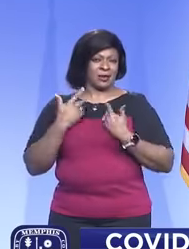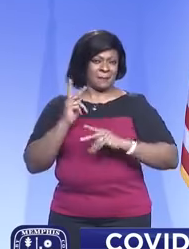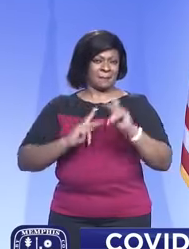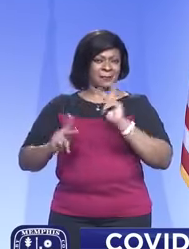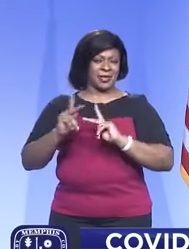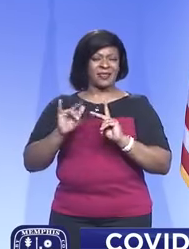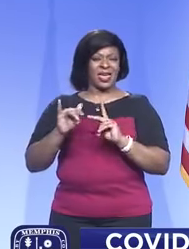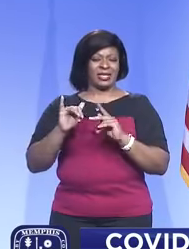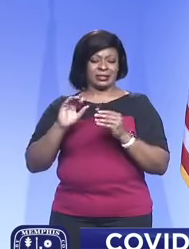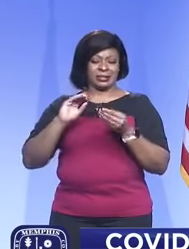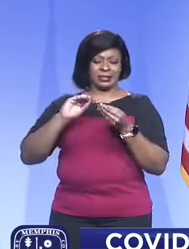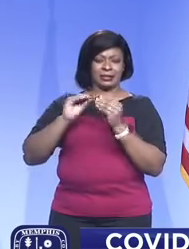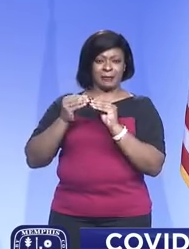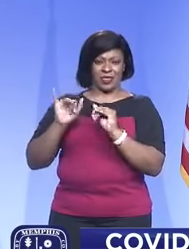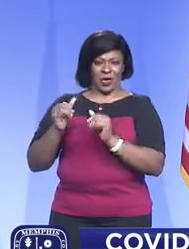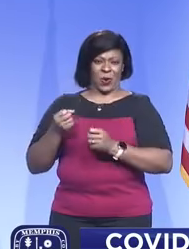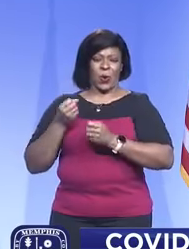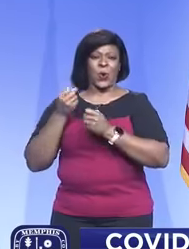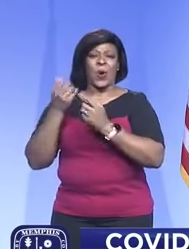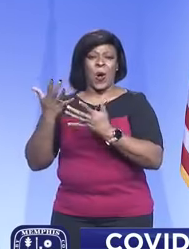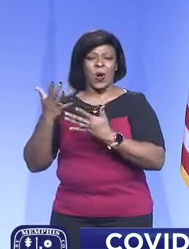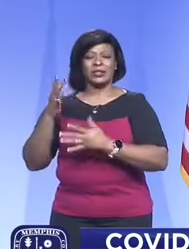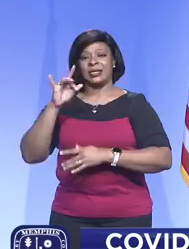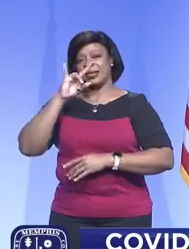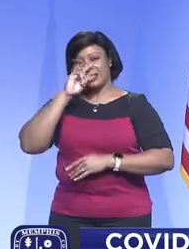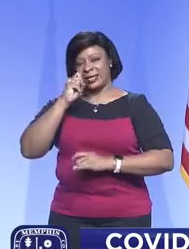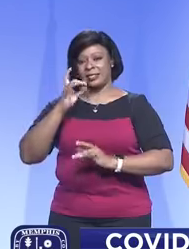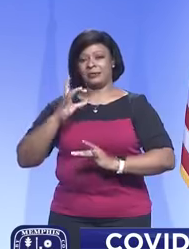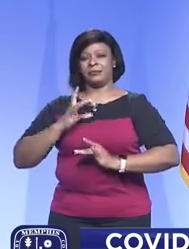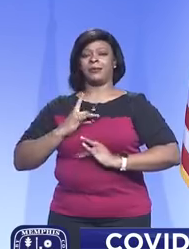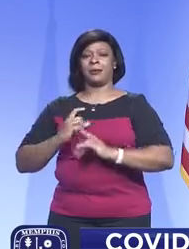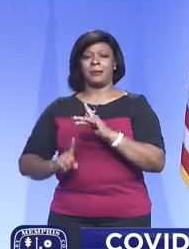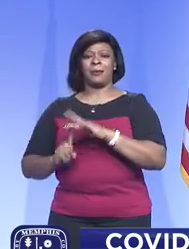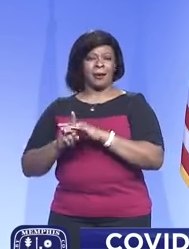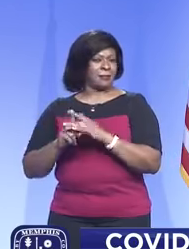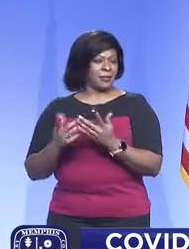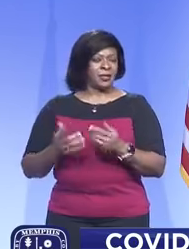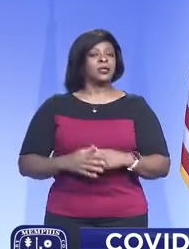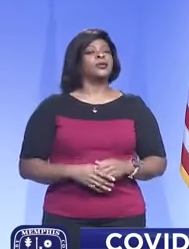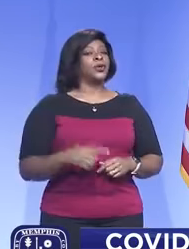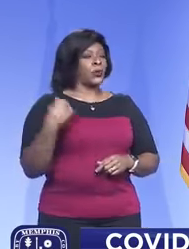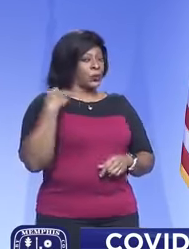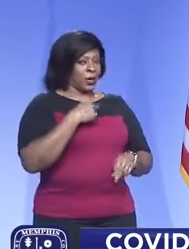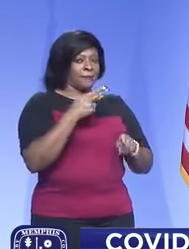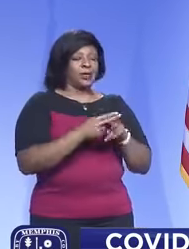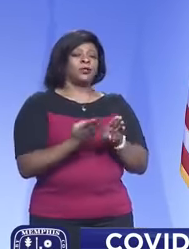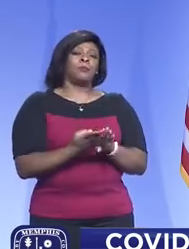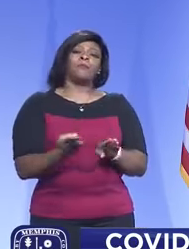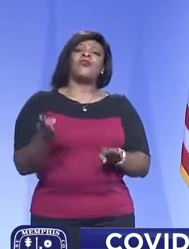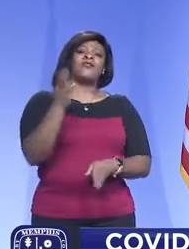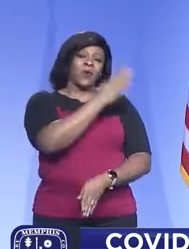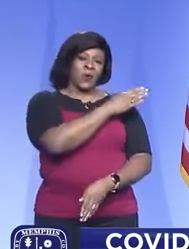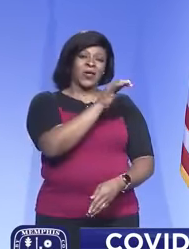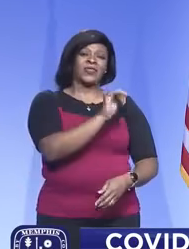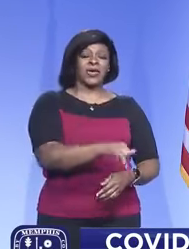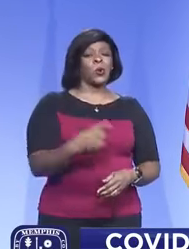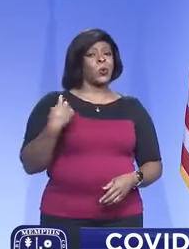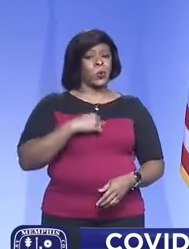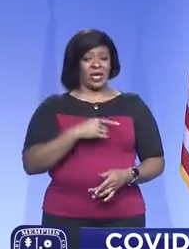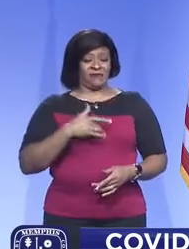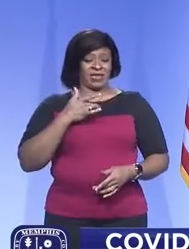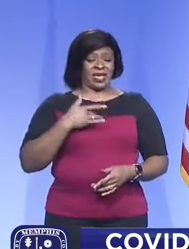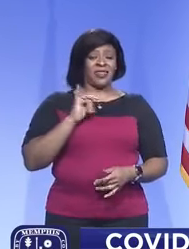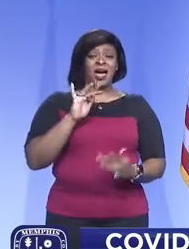been a common denominator in most of these school children's cases. So, we said early on that we believe